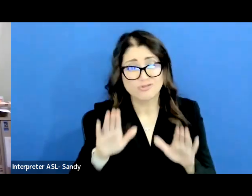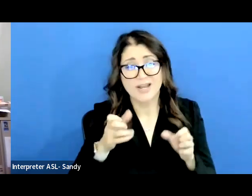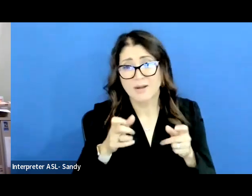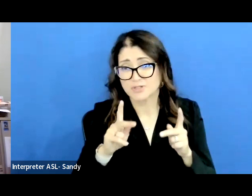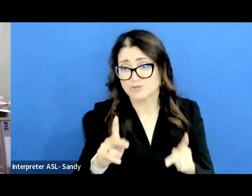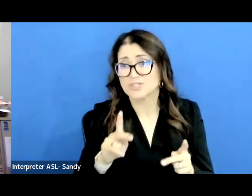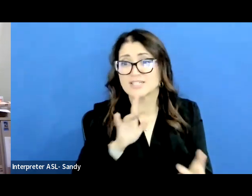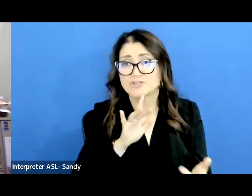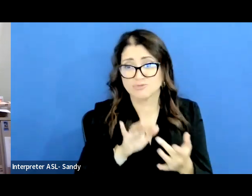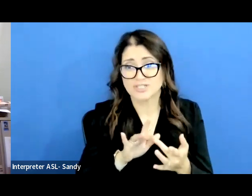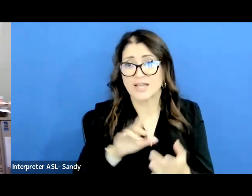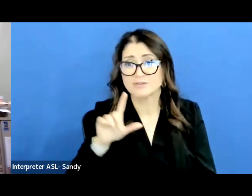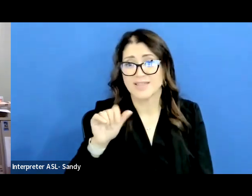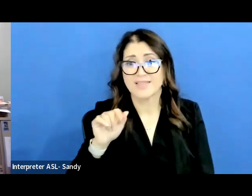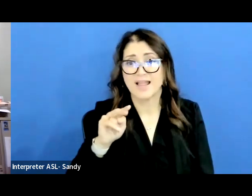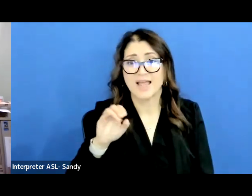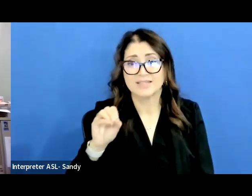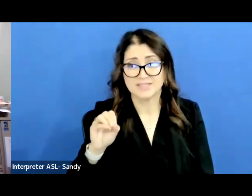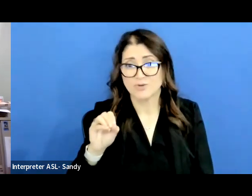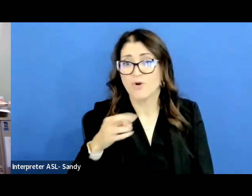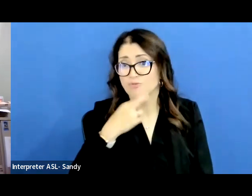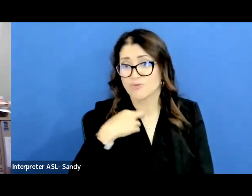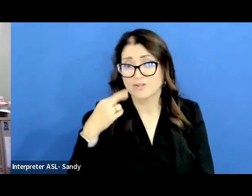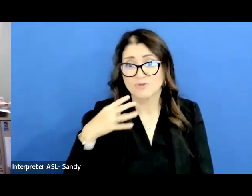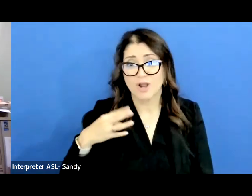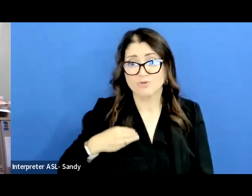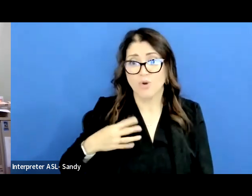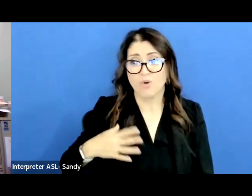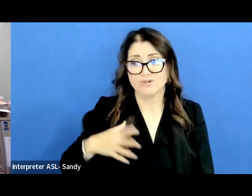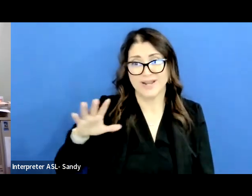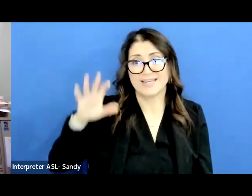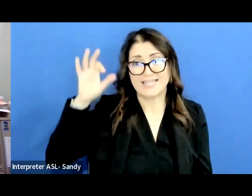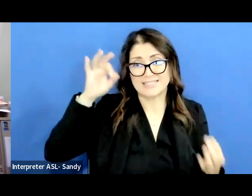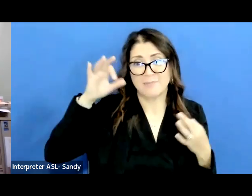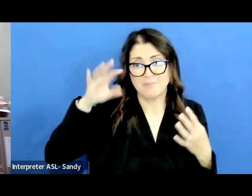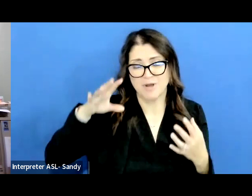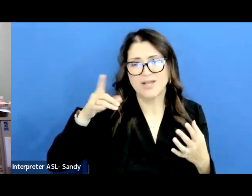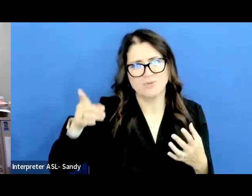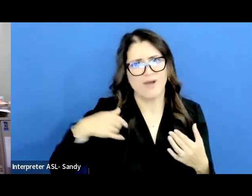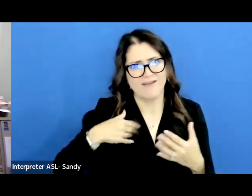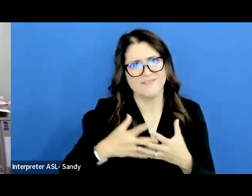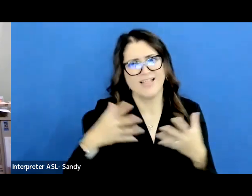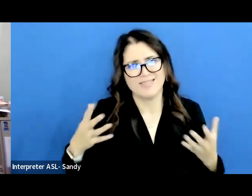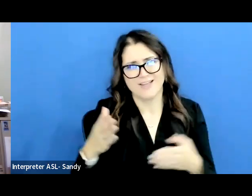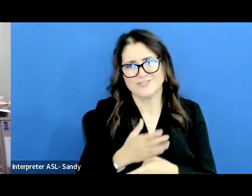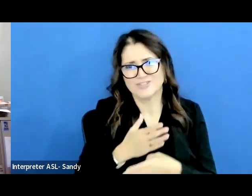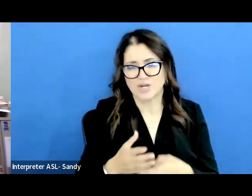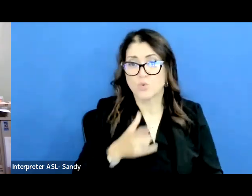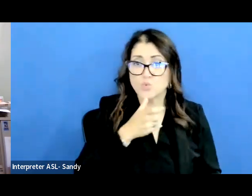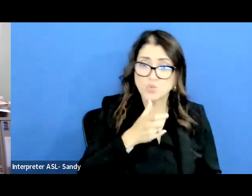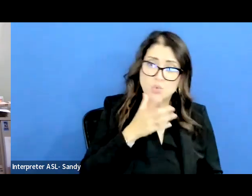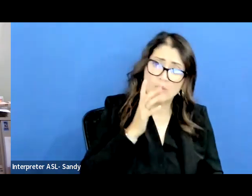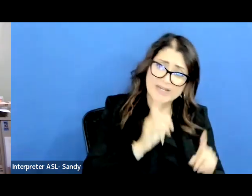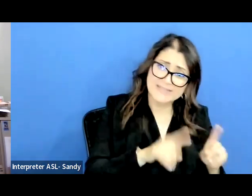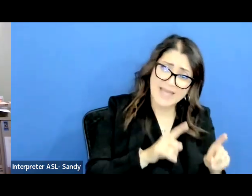restaurant owner and get his input. He'll have something to say about what kind of things he thinks people in your area would attend,